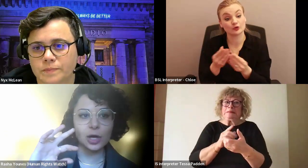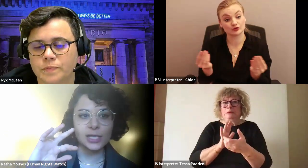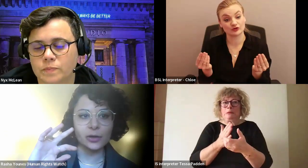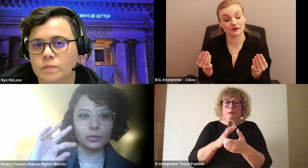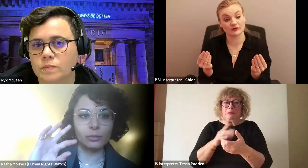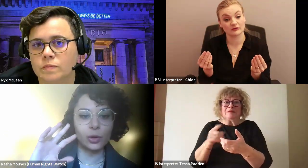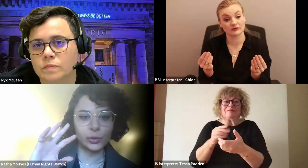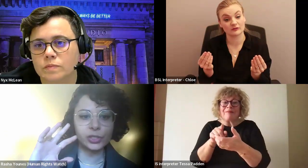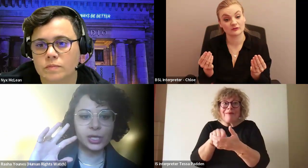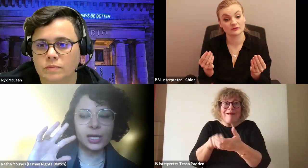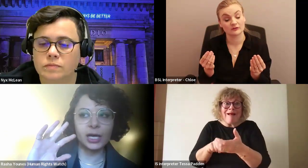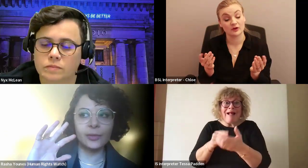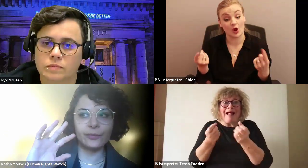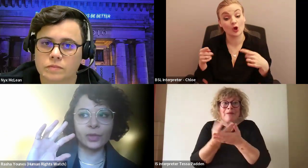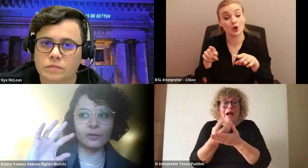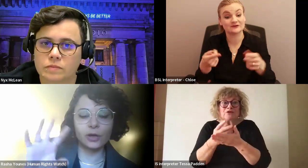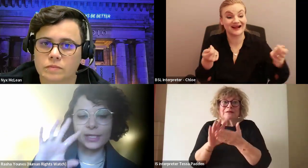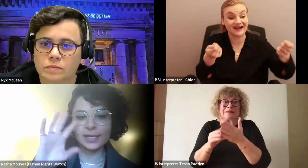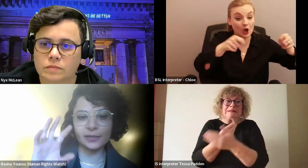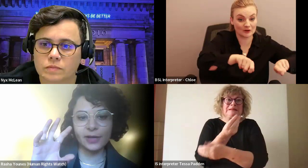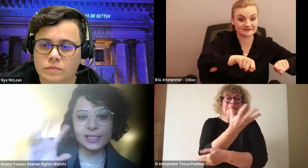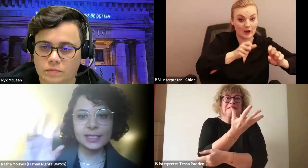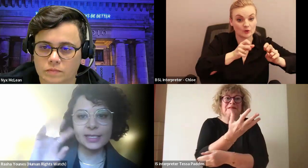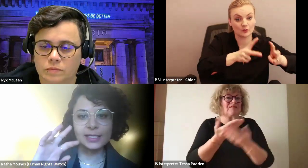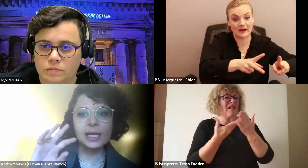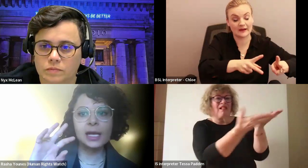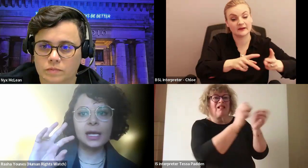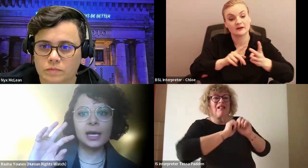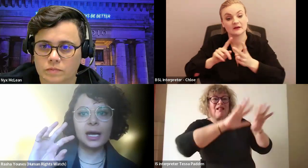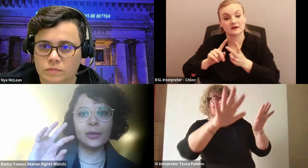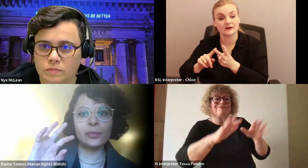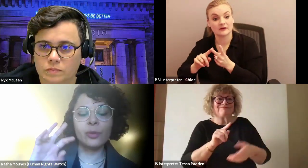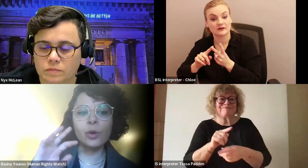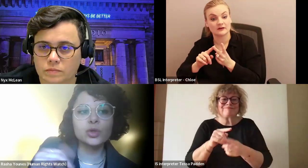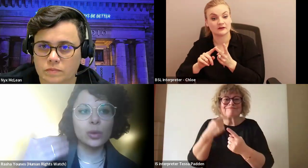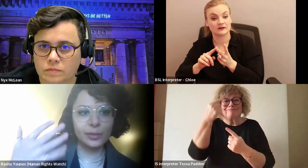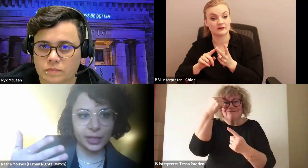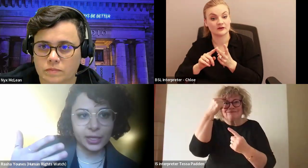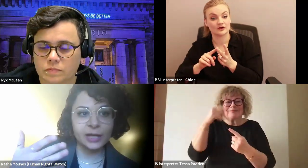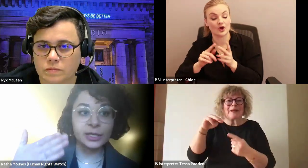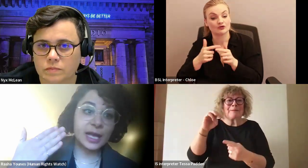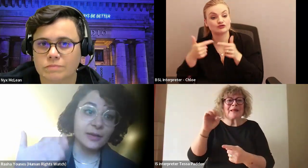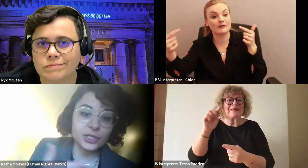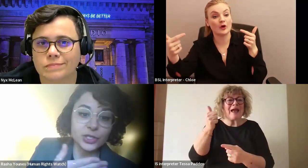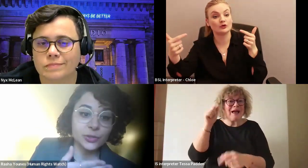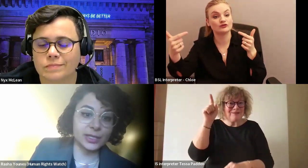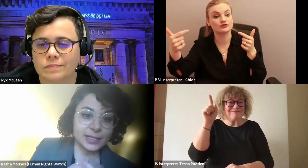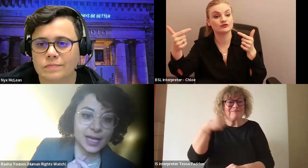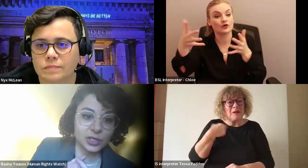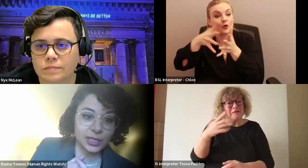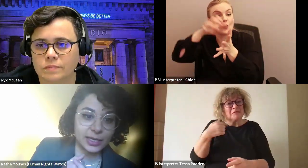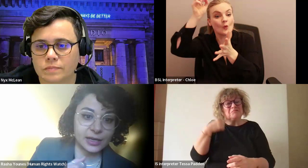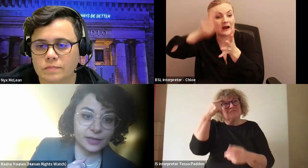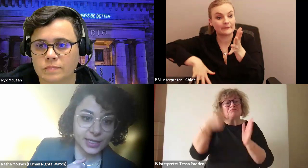alongside this lockdown mode for the entire device. It is remote wiping, and they have